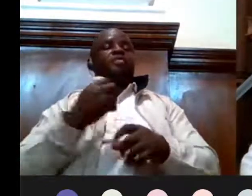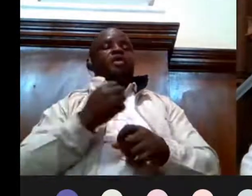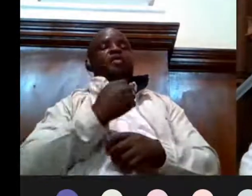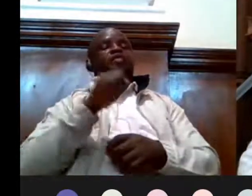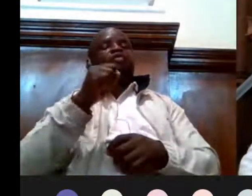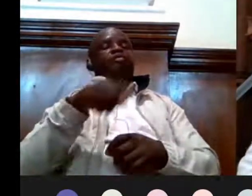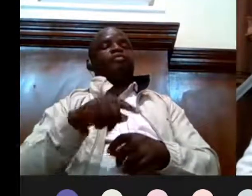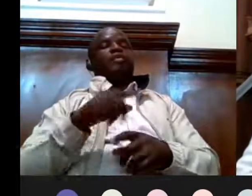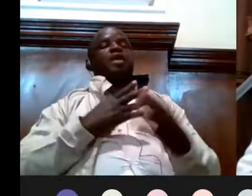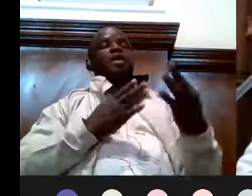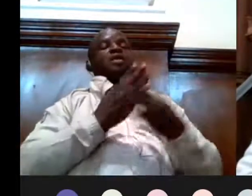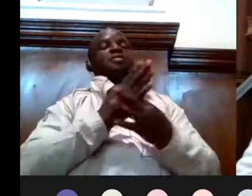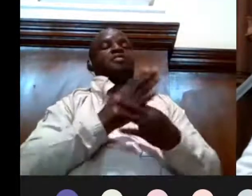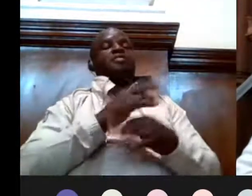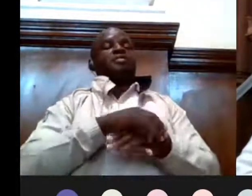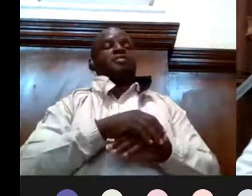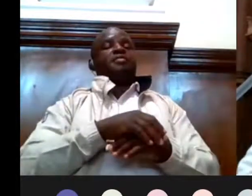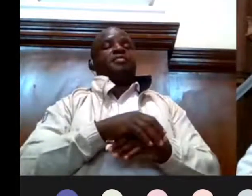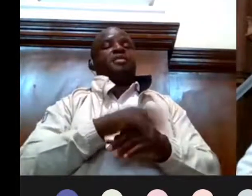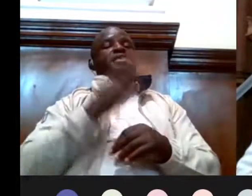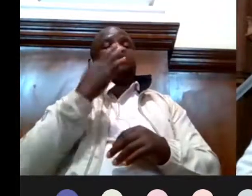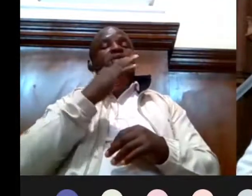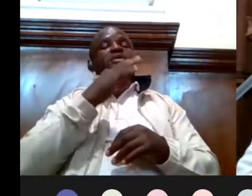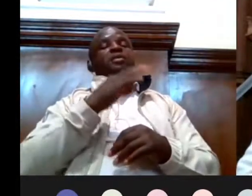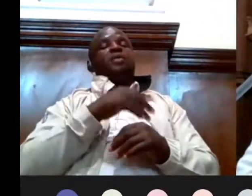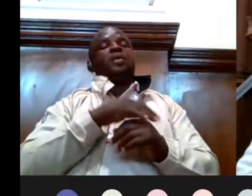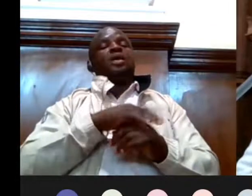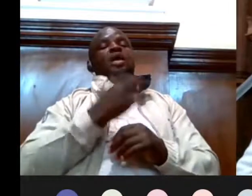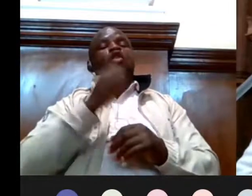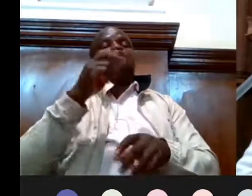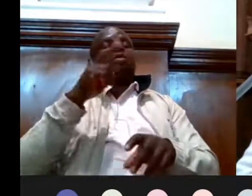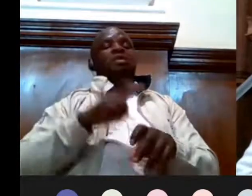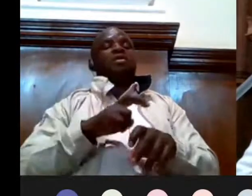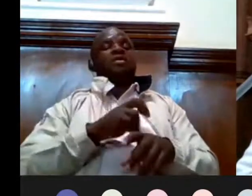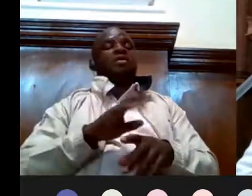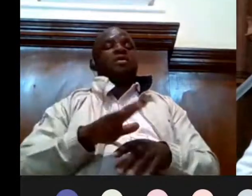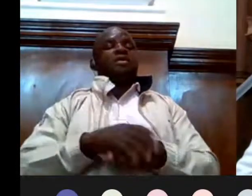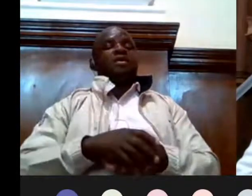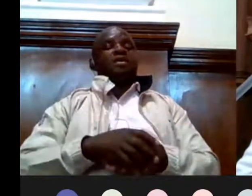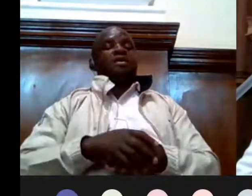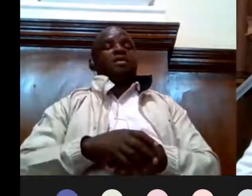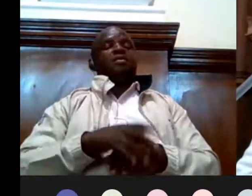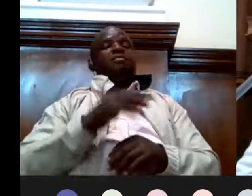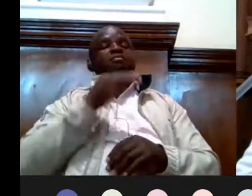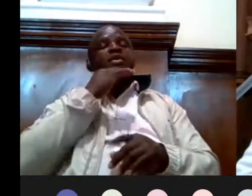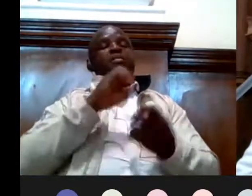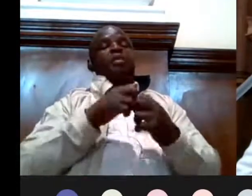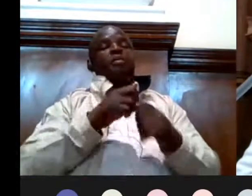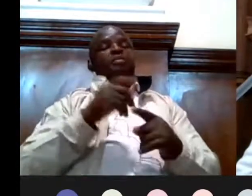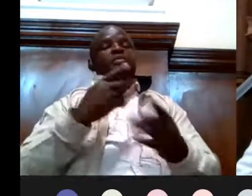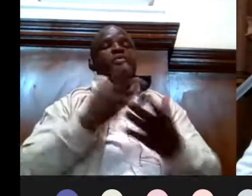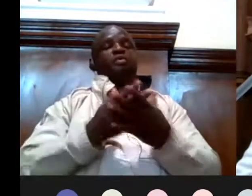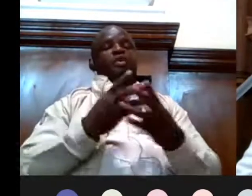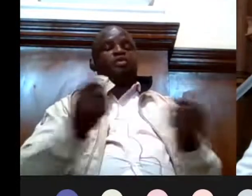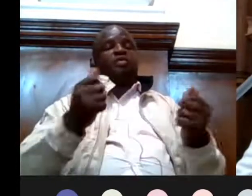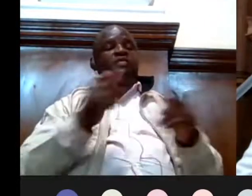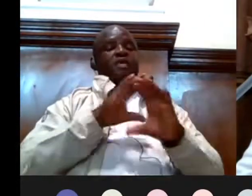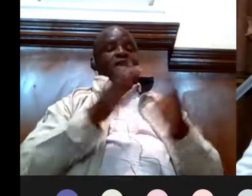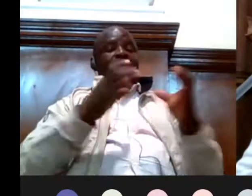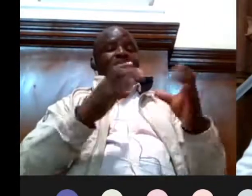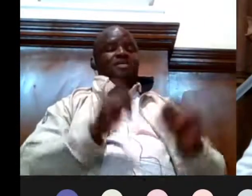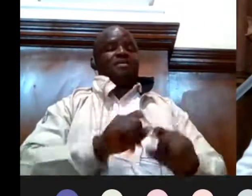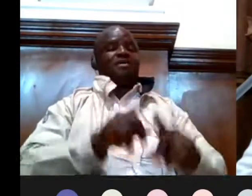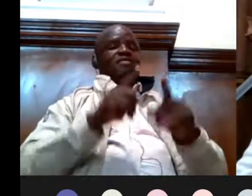to allow the intervention, citing that it is no longer necessary, the existing problems can be addressed by a